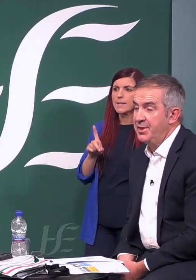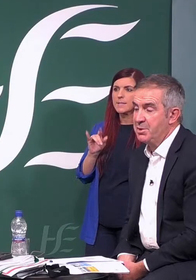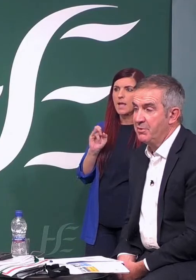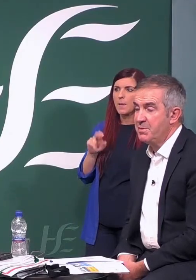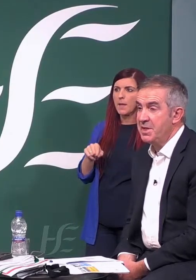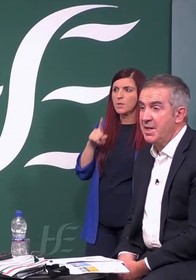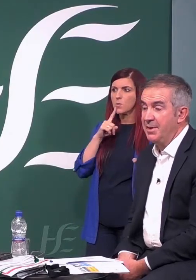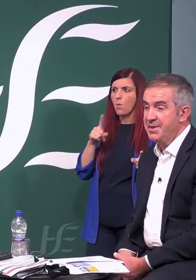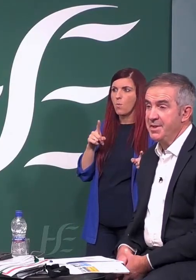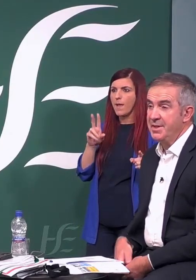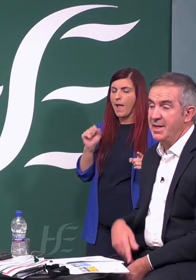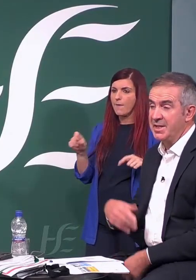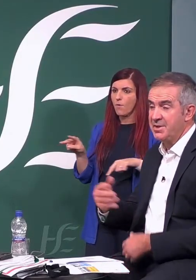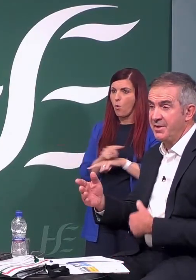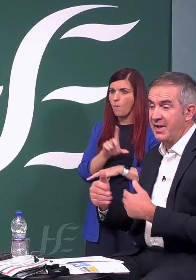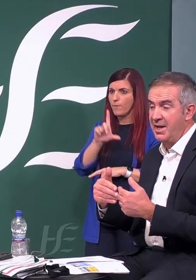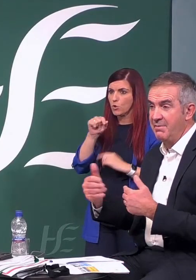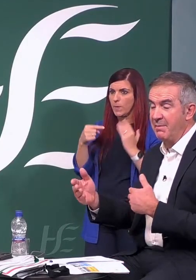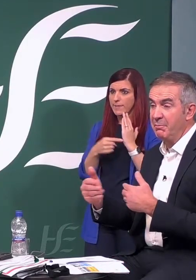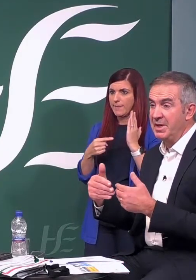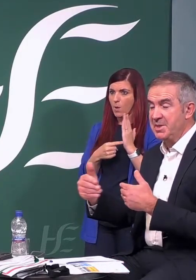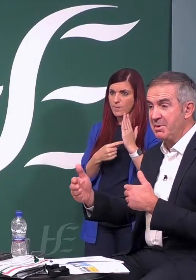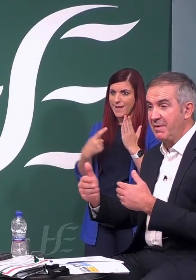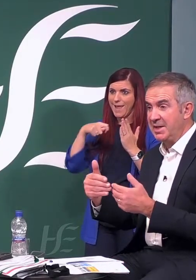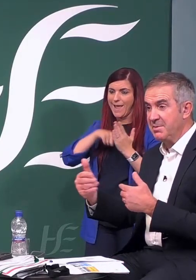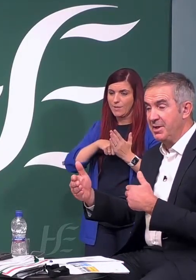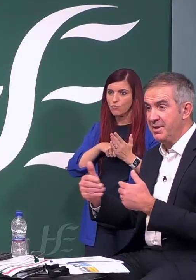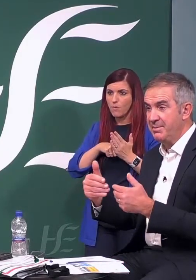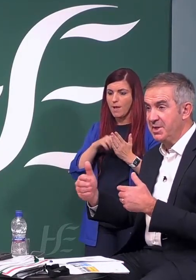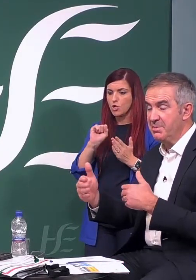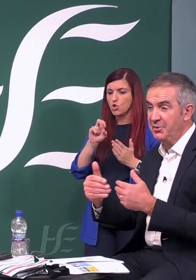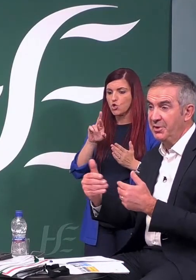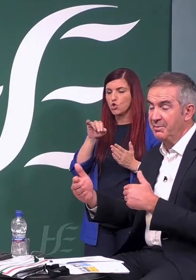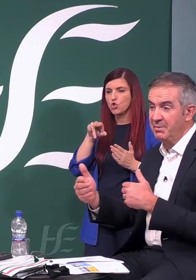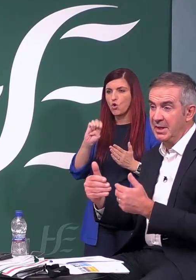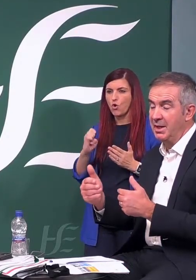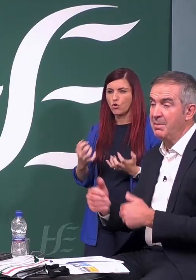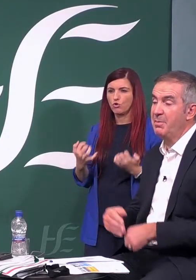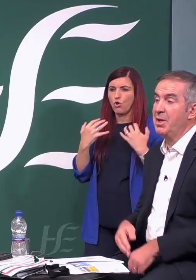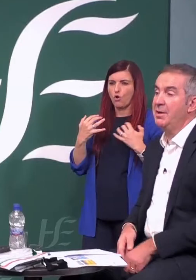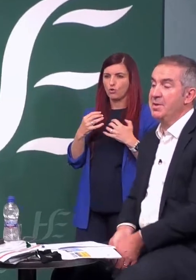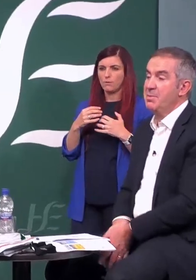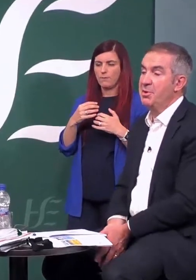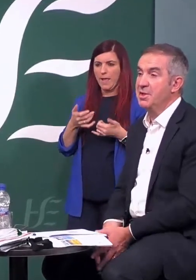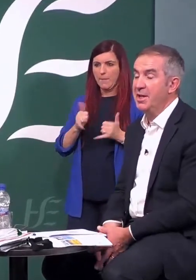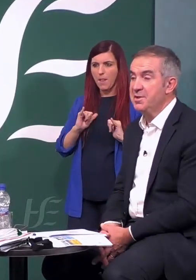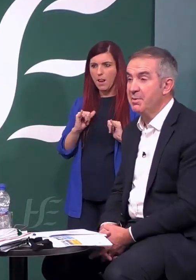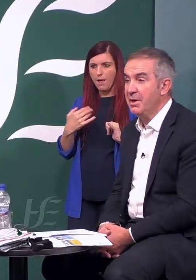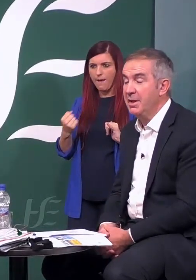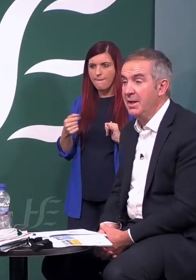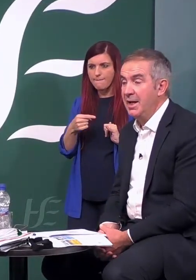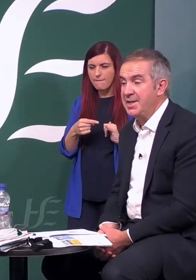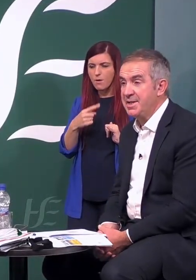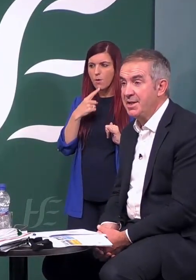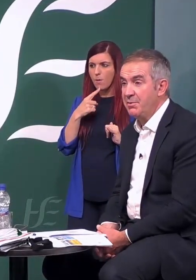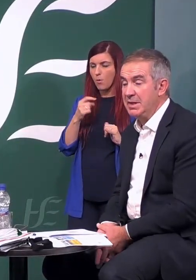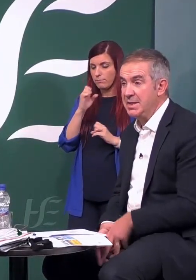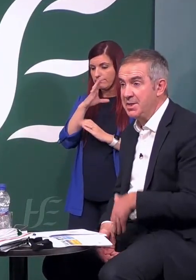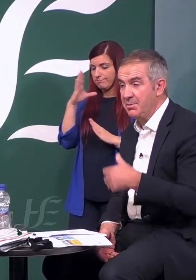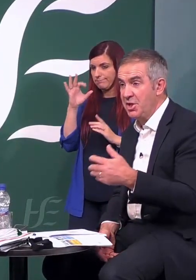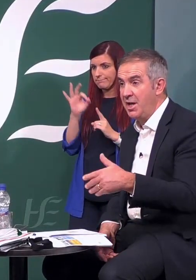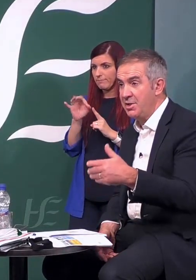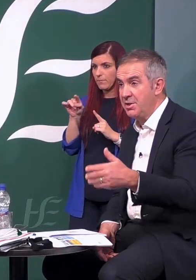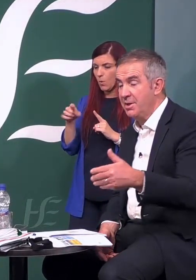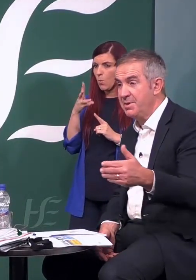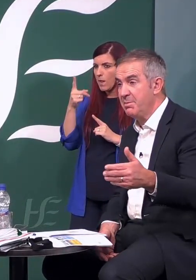capacity is over 20,000, and that's sort of, again, reasonably flexible in terms of numbers, a little bit. But clearly there's a point you get to where, as I say, you will